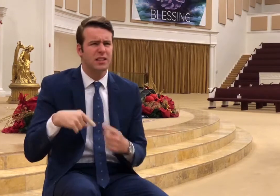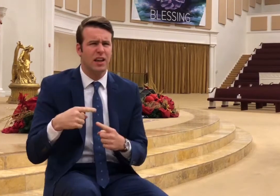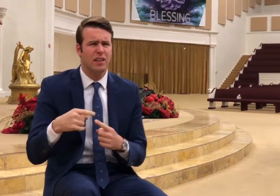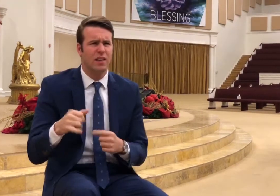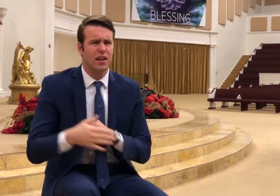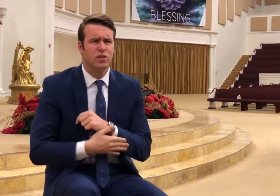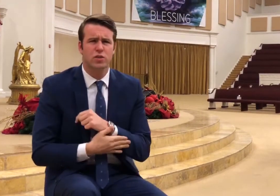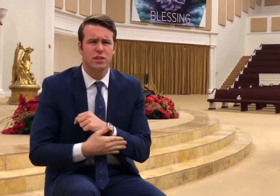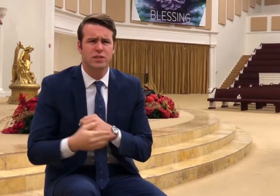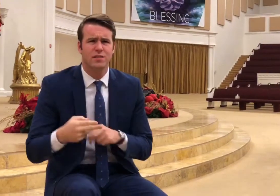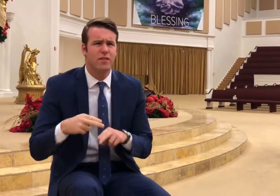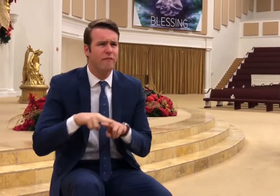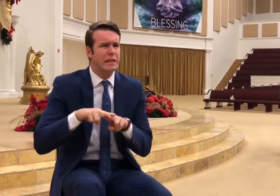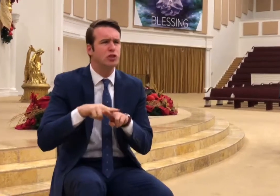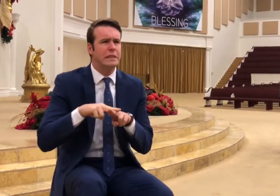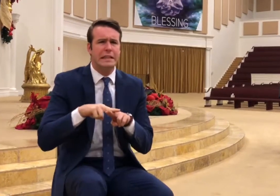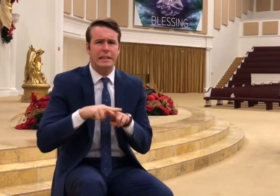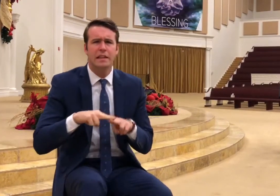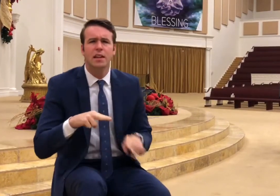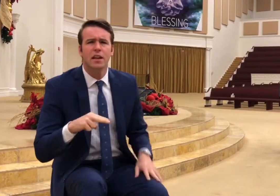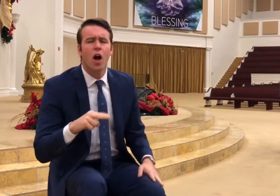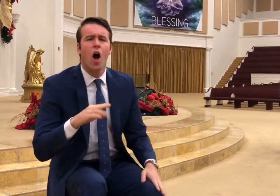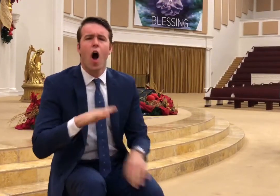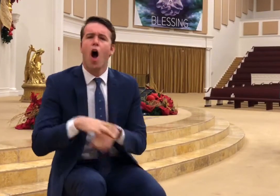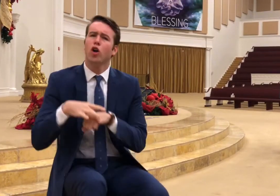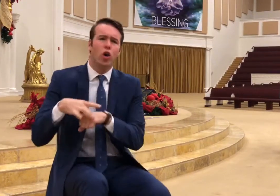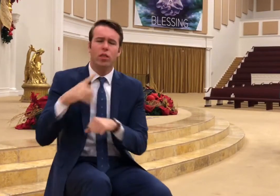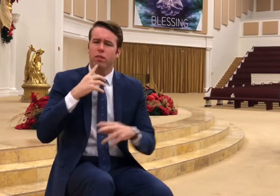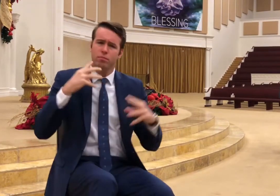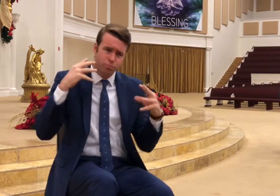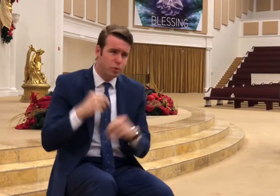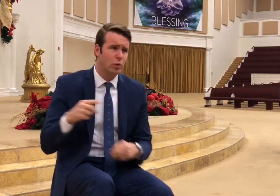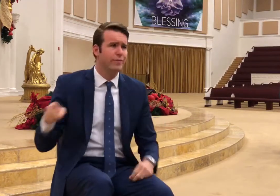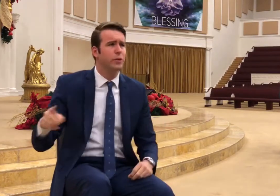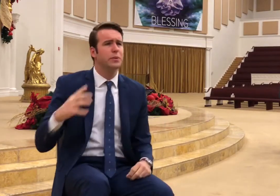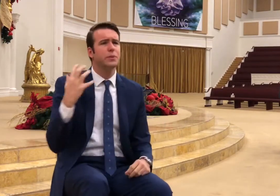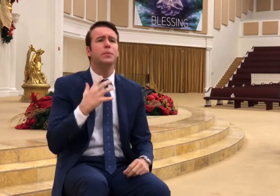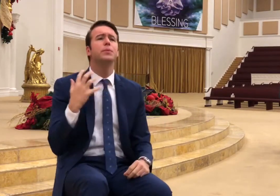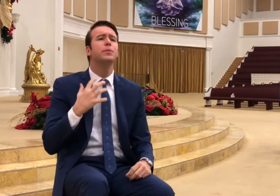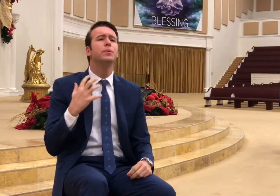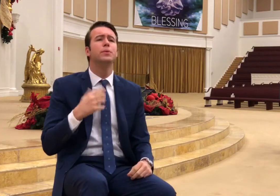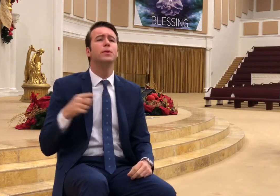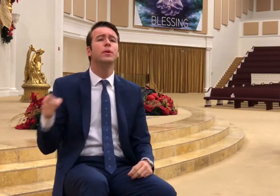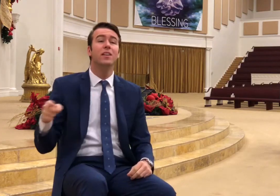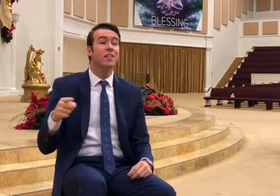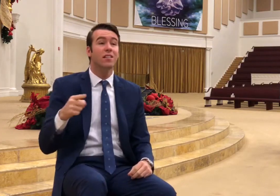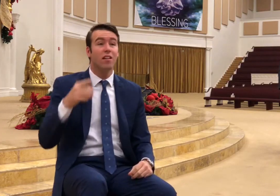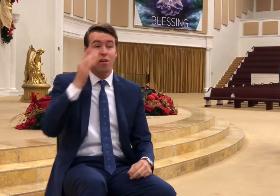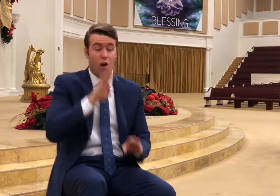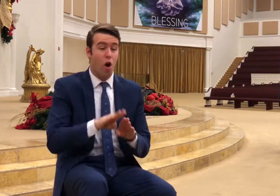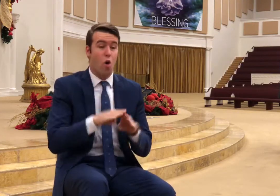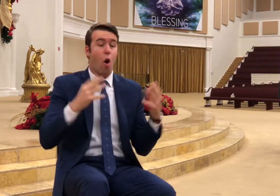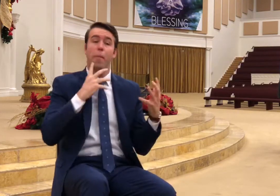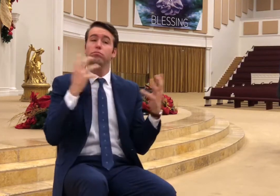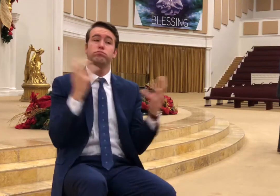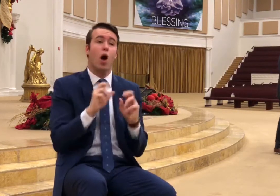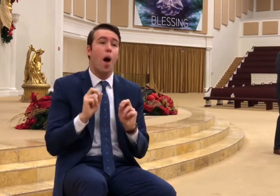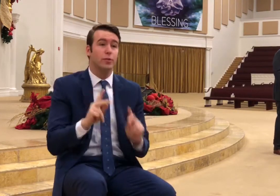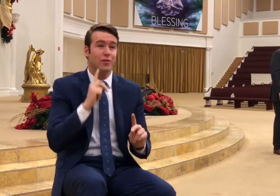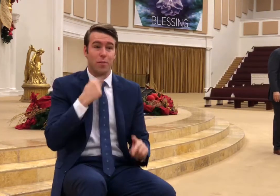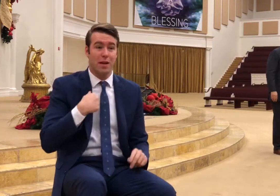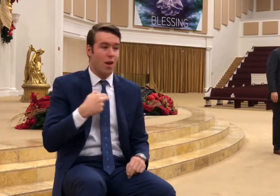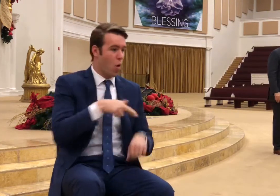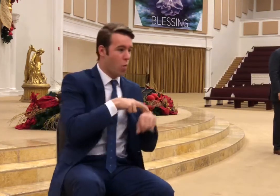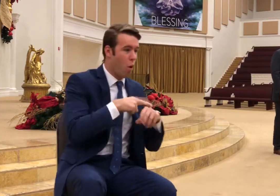beautiful places on planet Earth. And I don't know why God kind of opens up these opportunities for me,